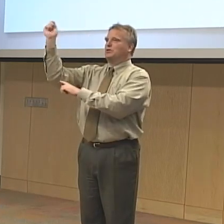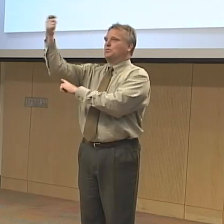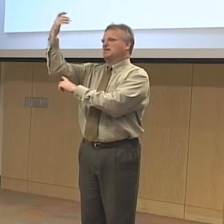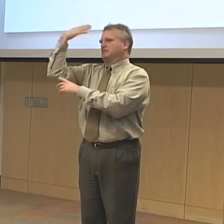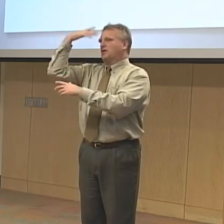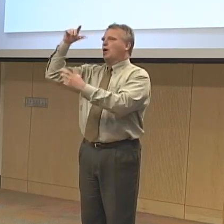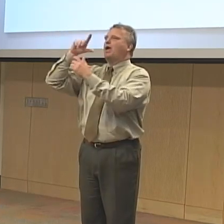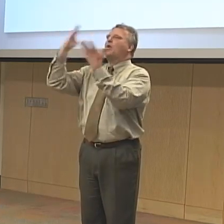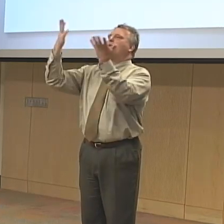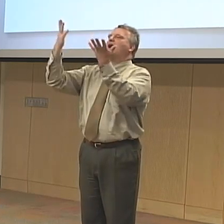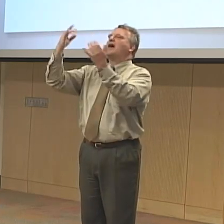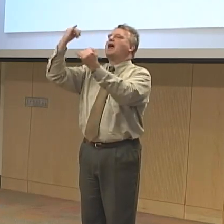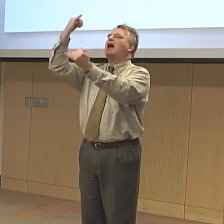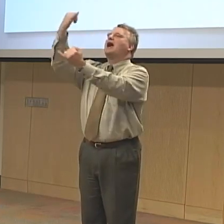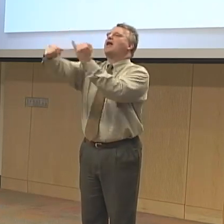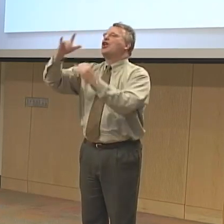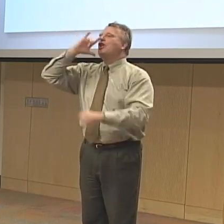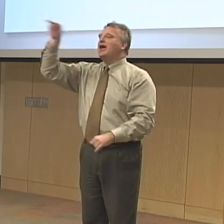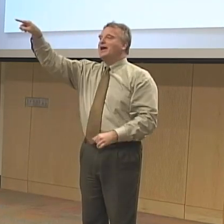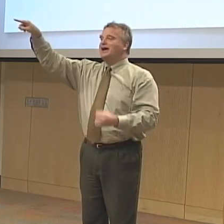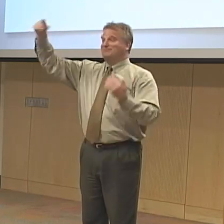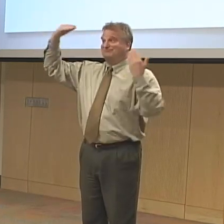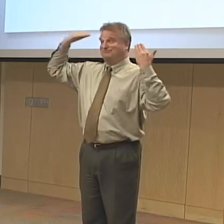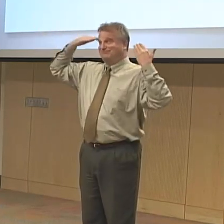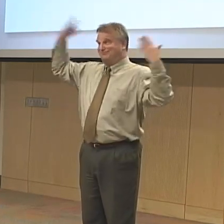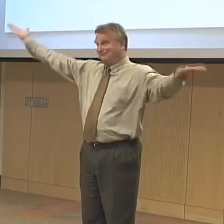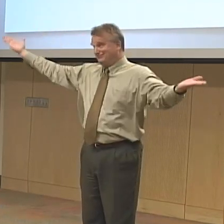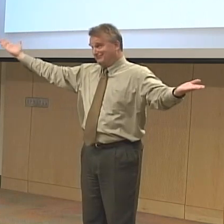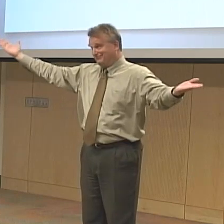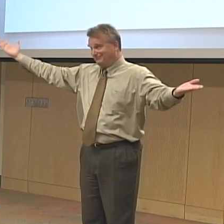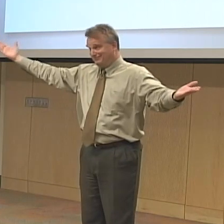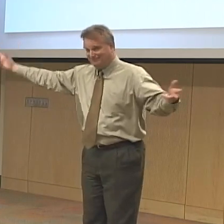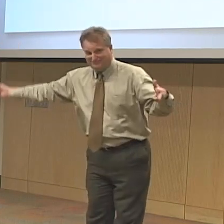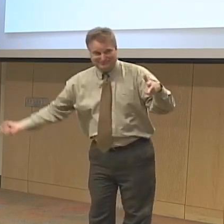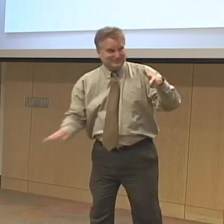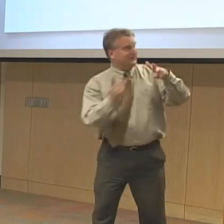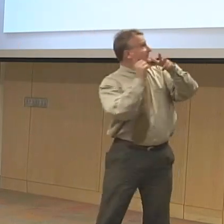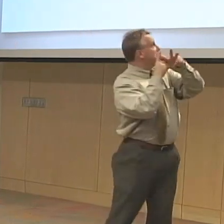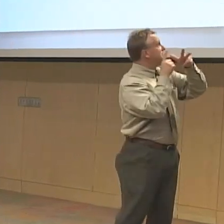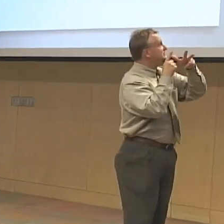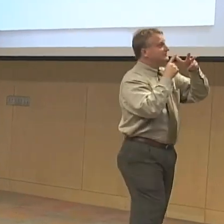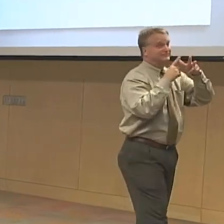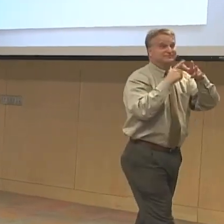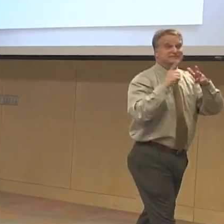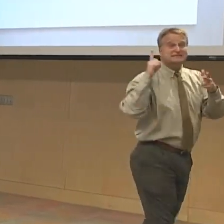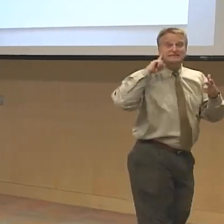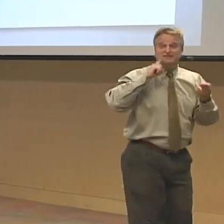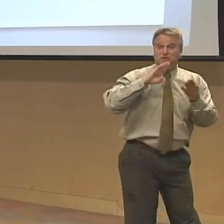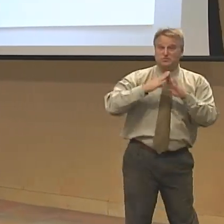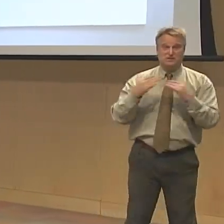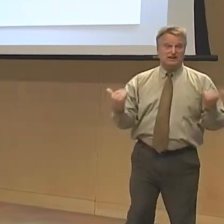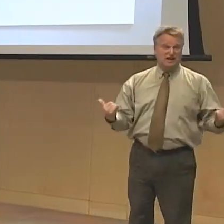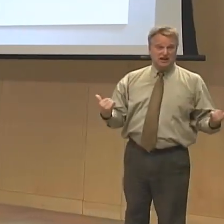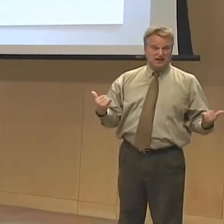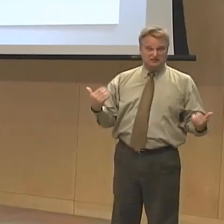Who will be the winner? What will the final outcome look like? We don't know. The first possible scenario is that